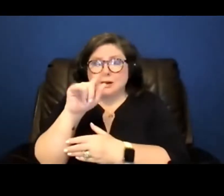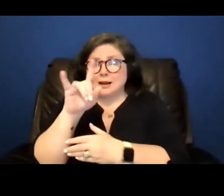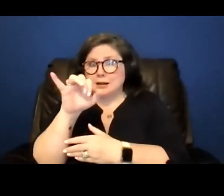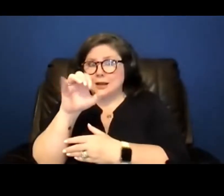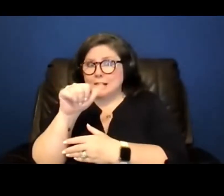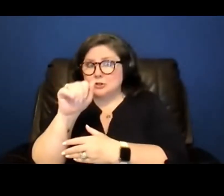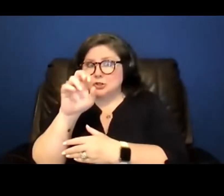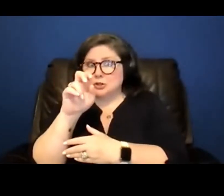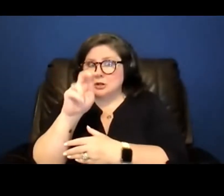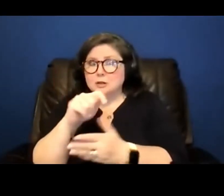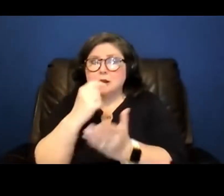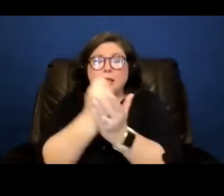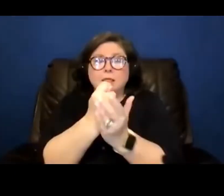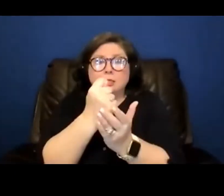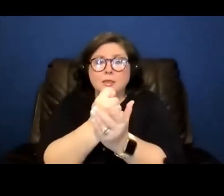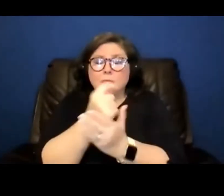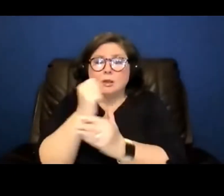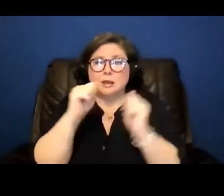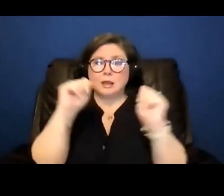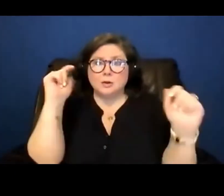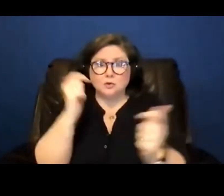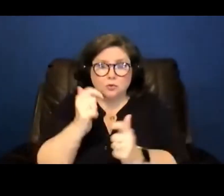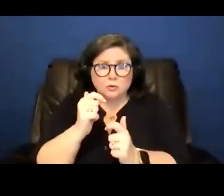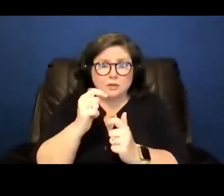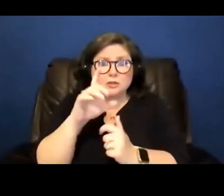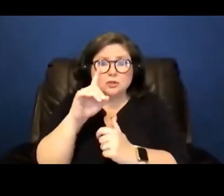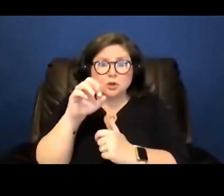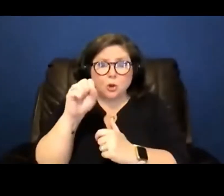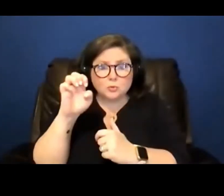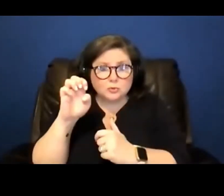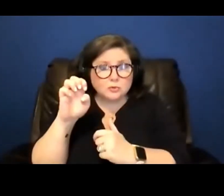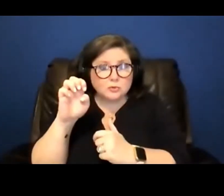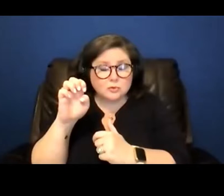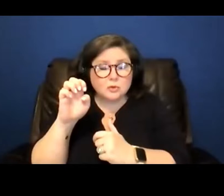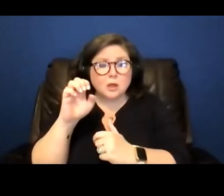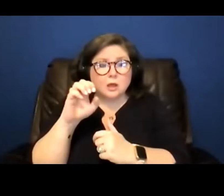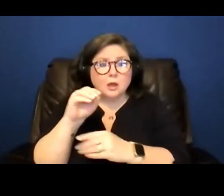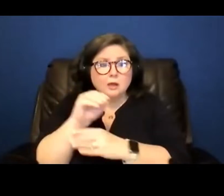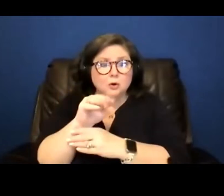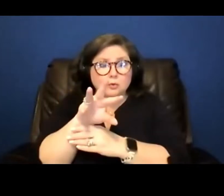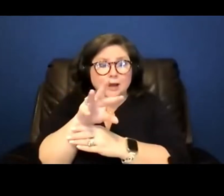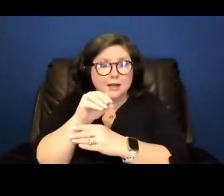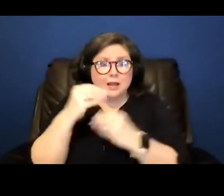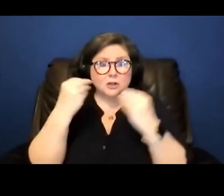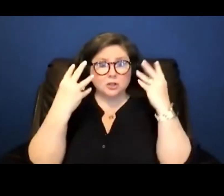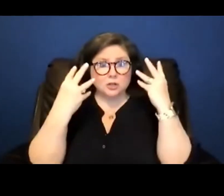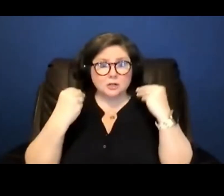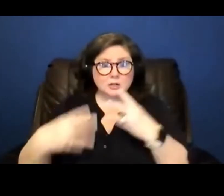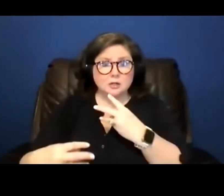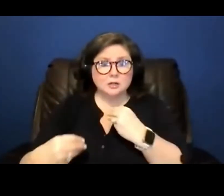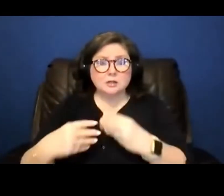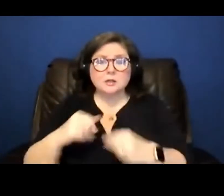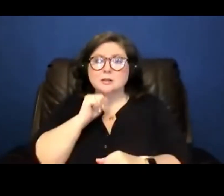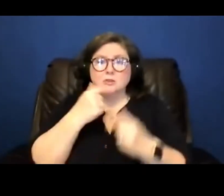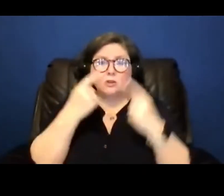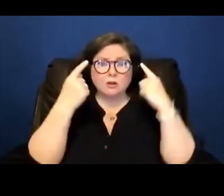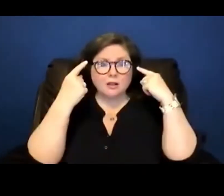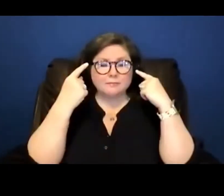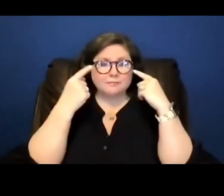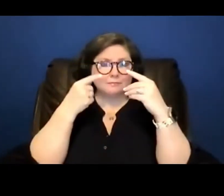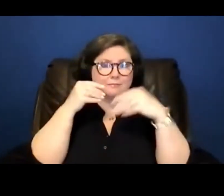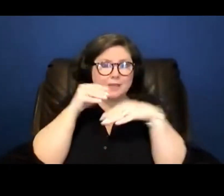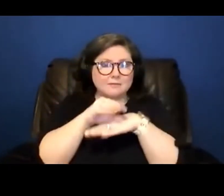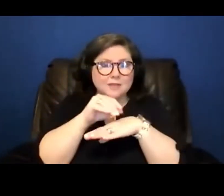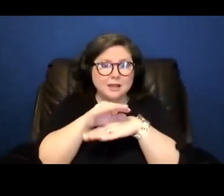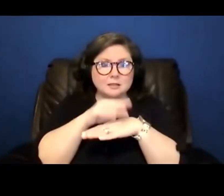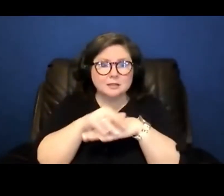therapy that may be able to decrease the doses of radiation and making sure that they don't affect the efficacy of these radiation